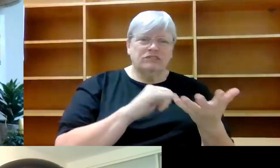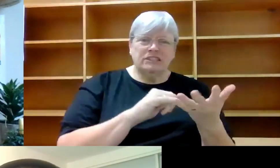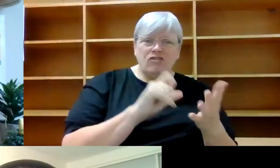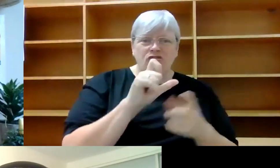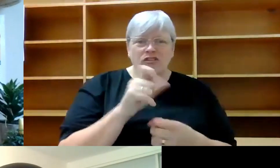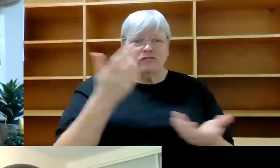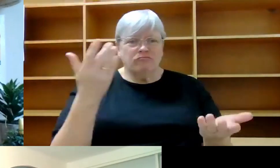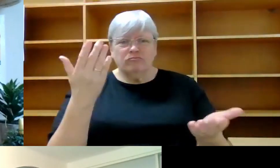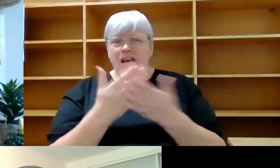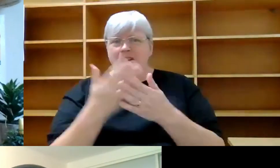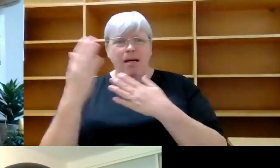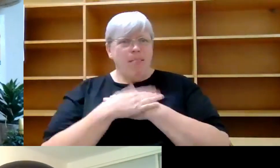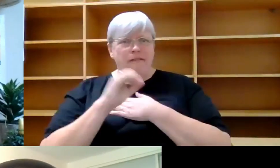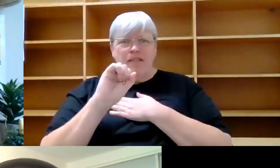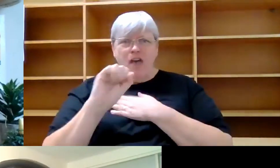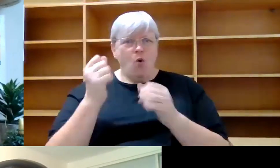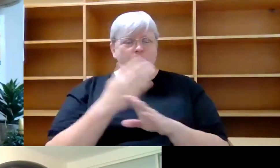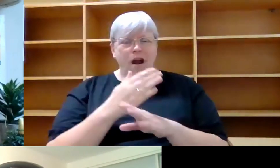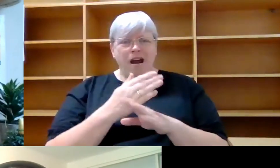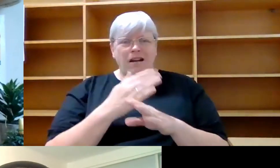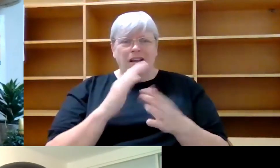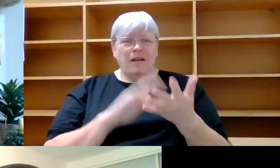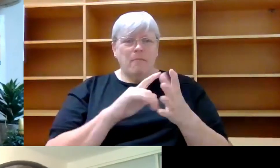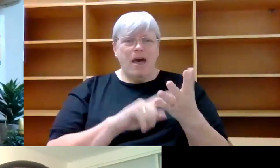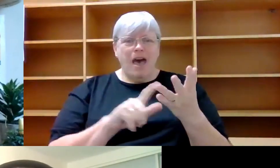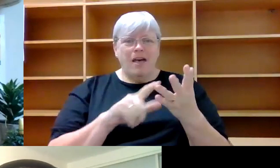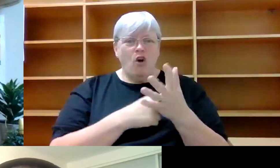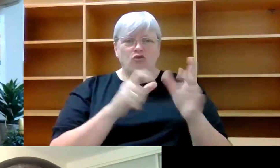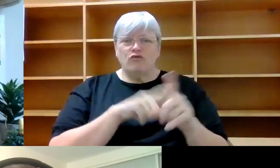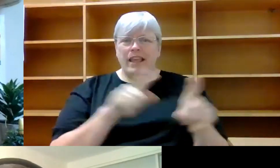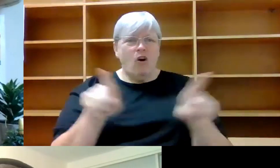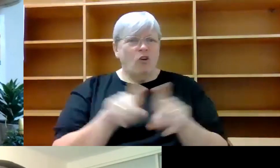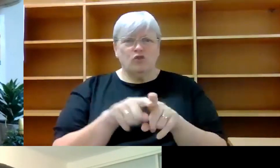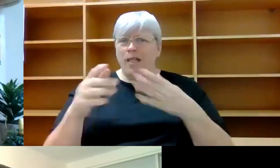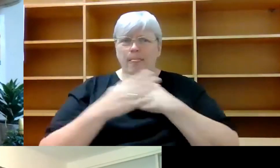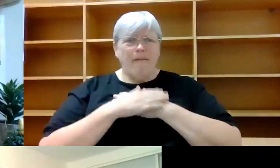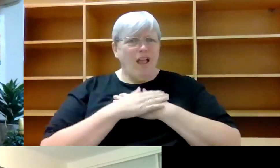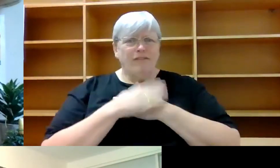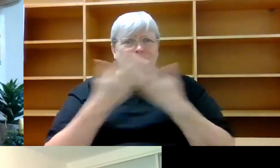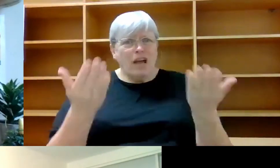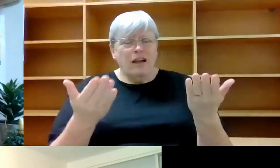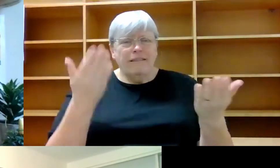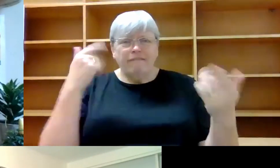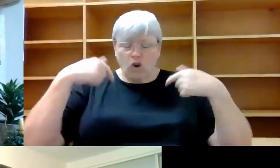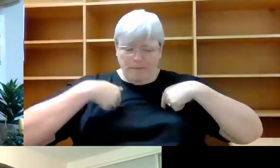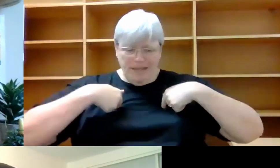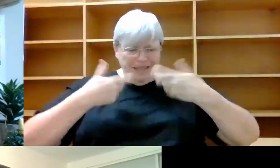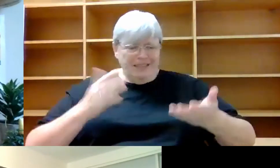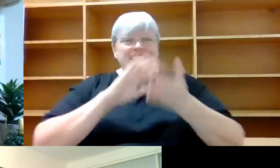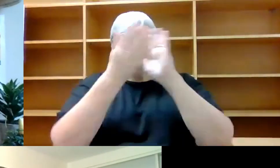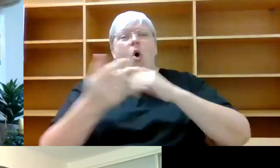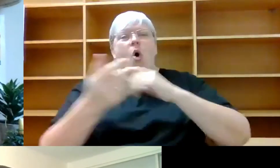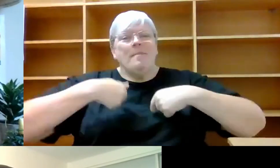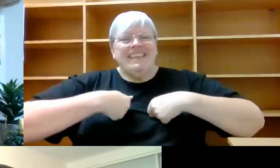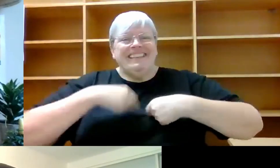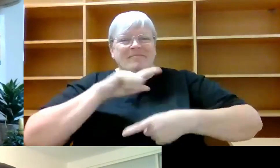work. Mallory as well. Absolutely love it. And for me, it's kind of spoiled me a bit because when I